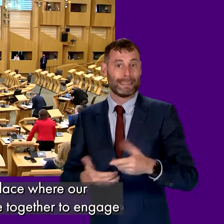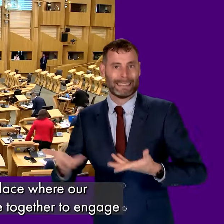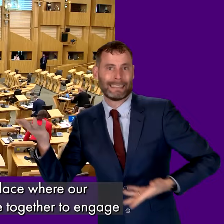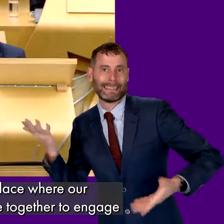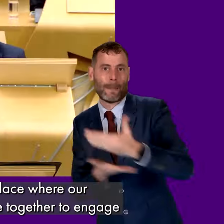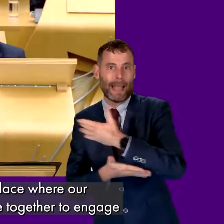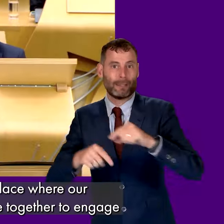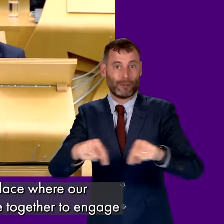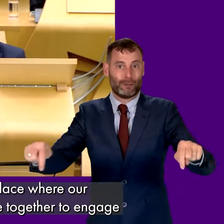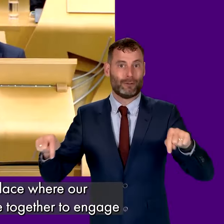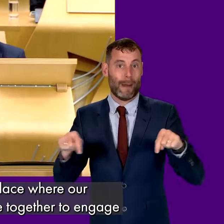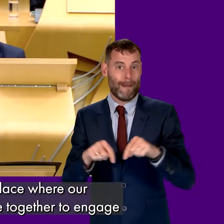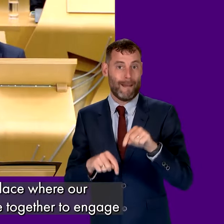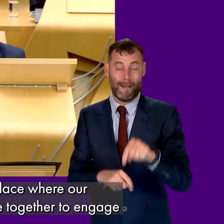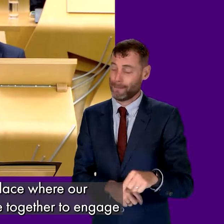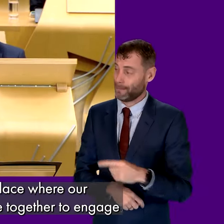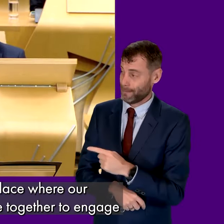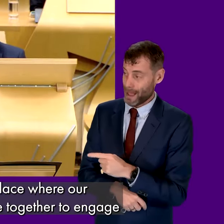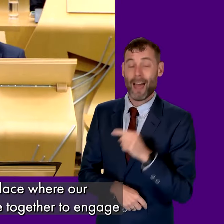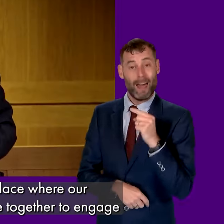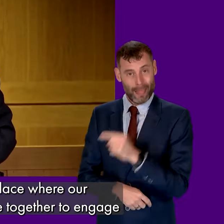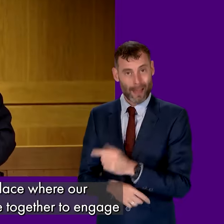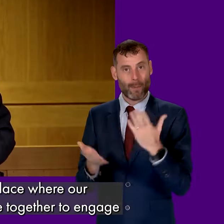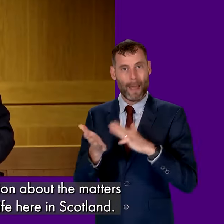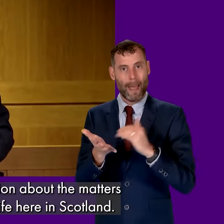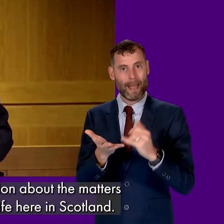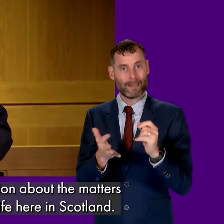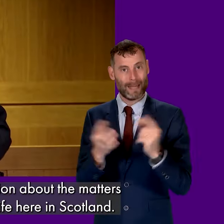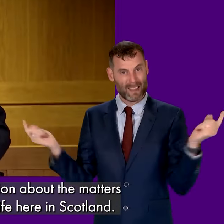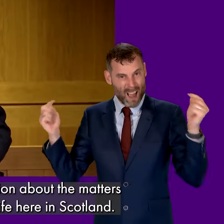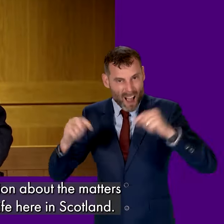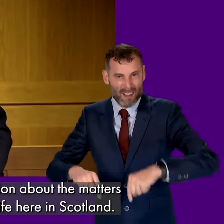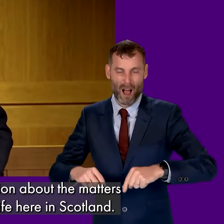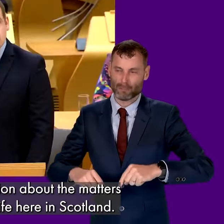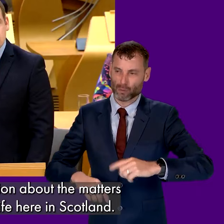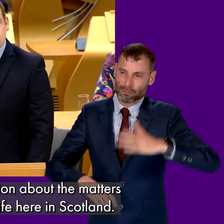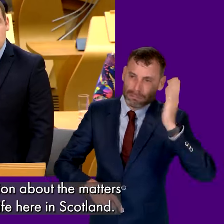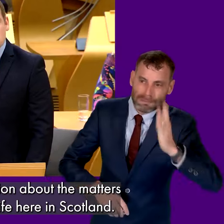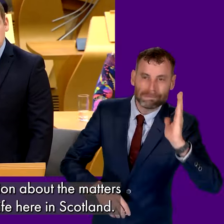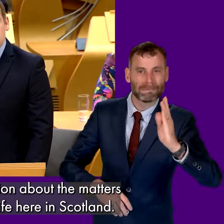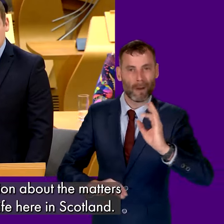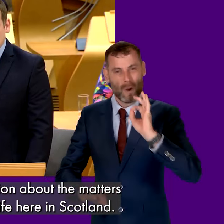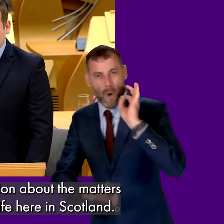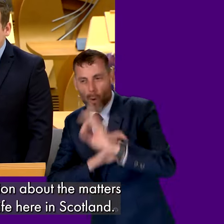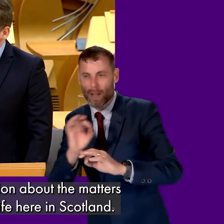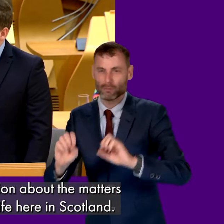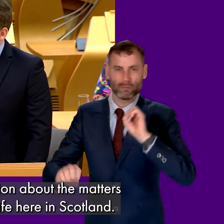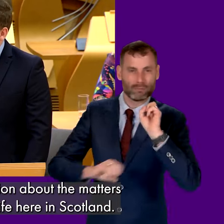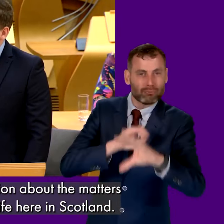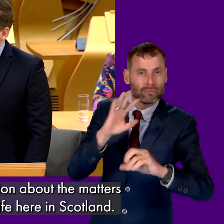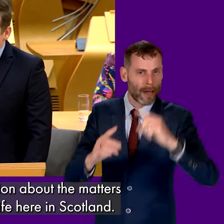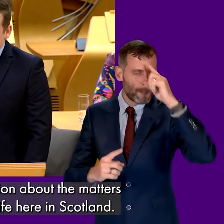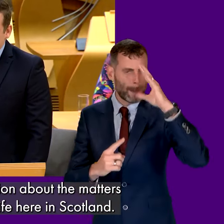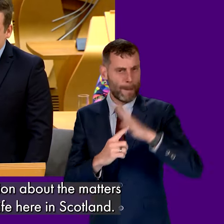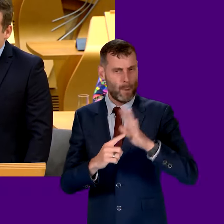is the meeting place where our representatives come together to engage and speak with passion about the matters affecting everyday life here